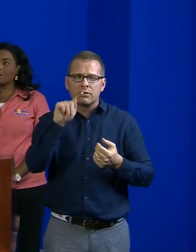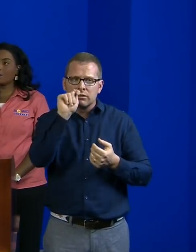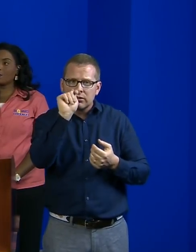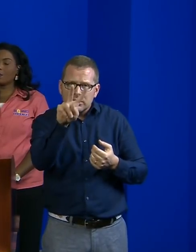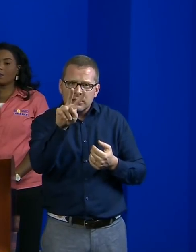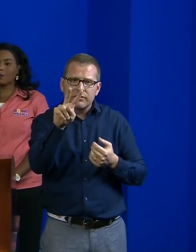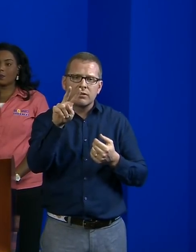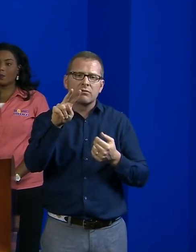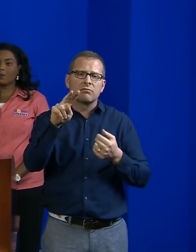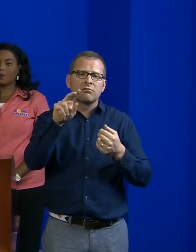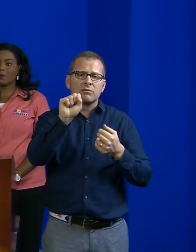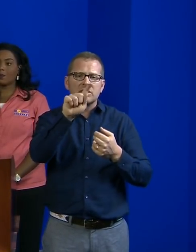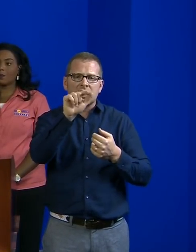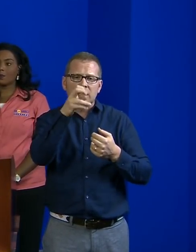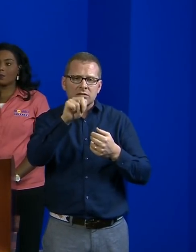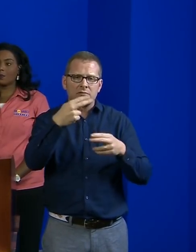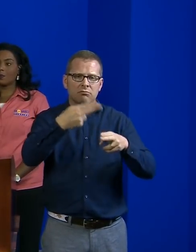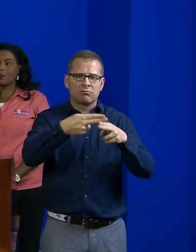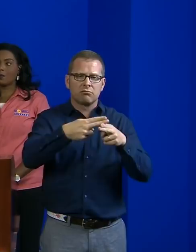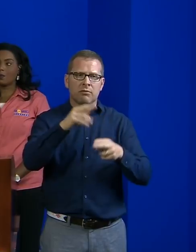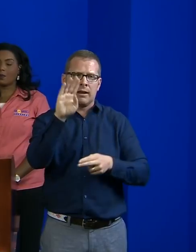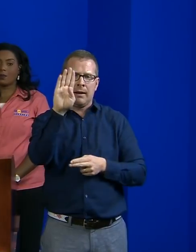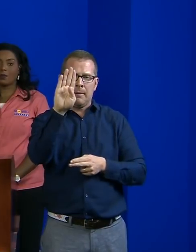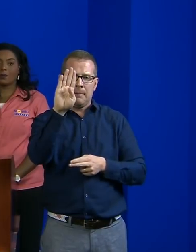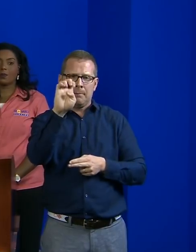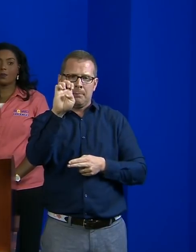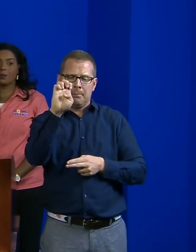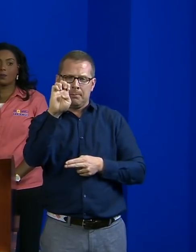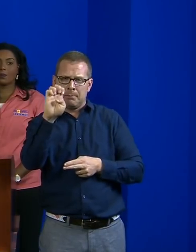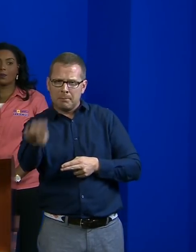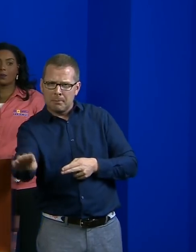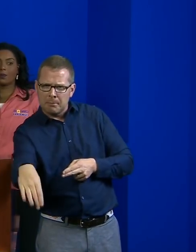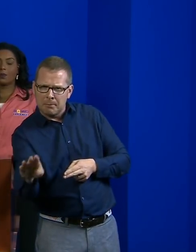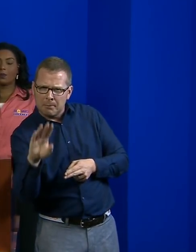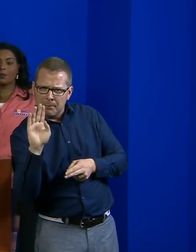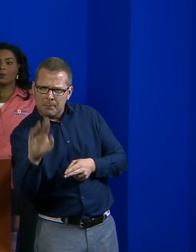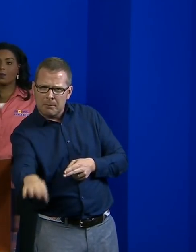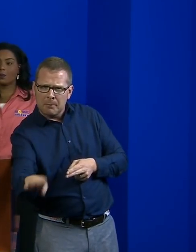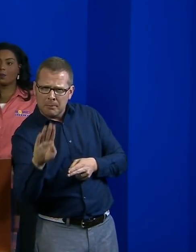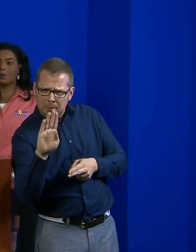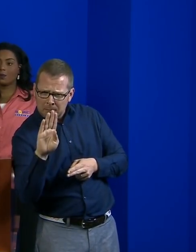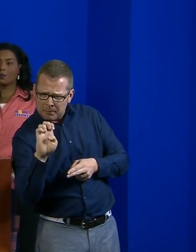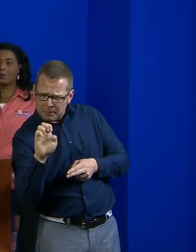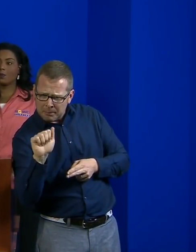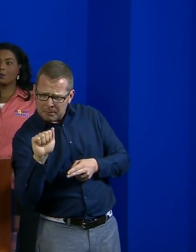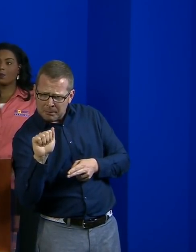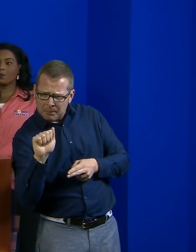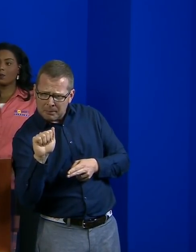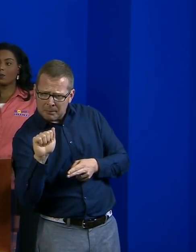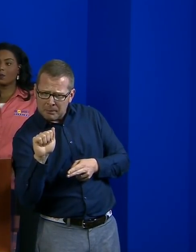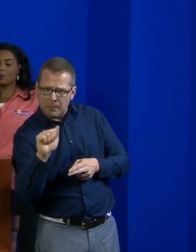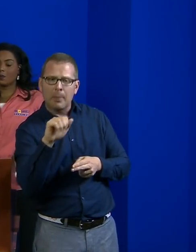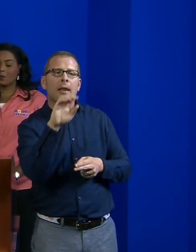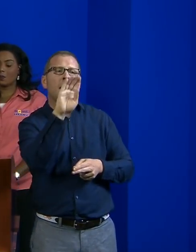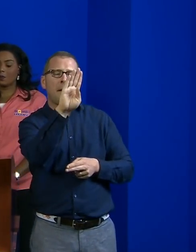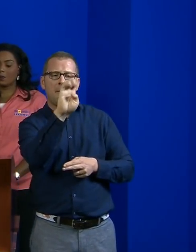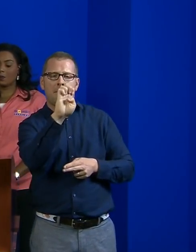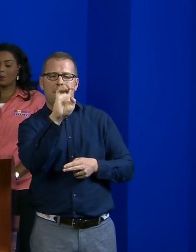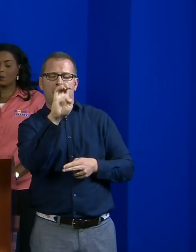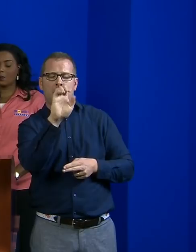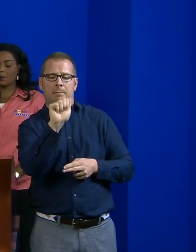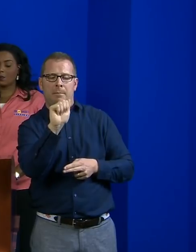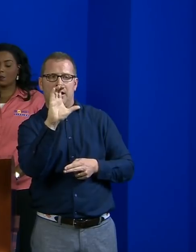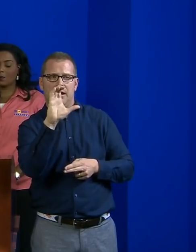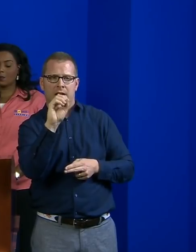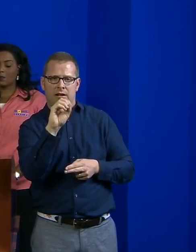want to stress to let everyone know this is a very serious storm. Everyone needs to take whatever steps that they can to be